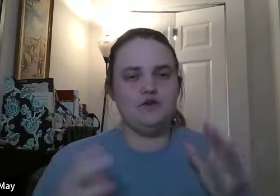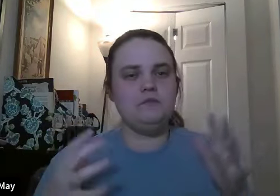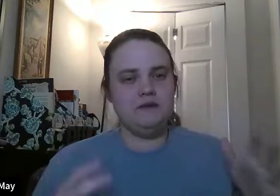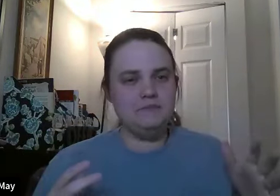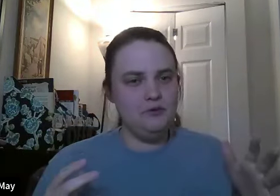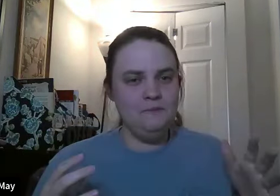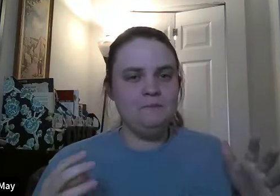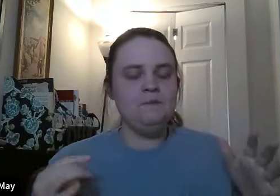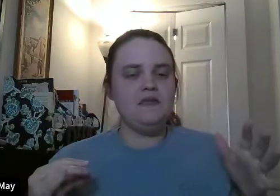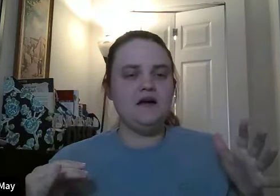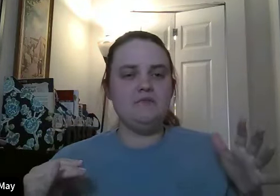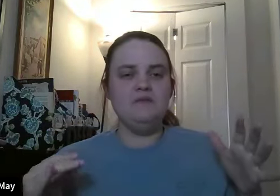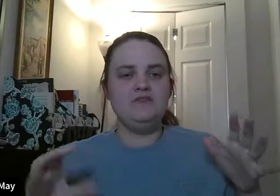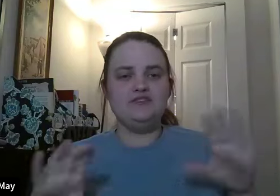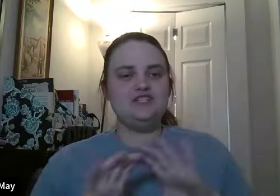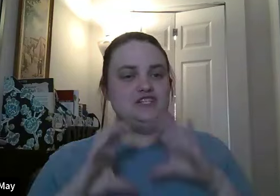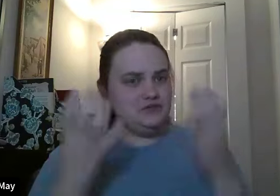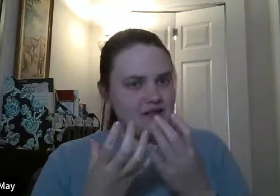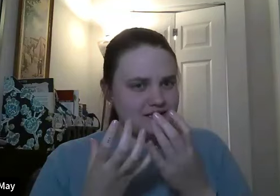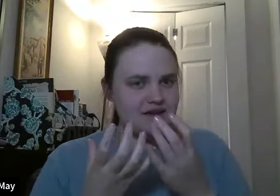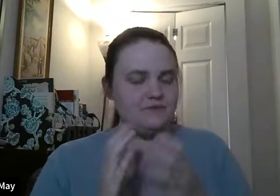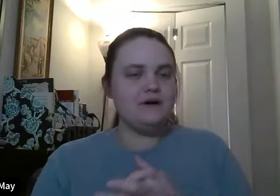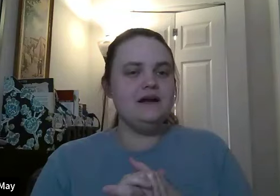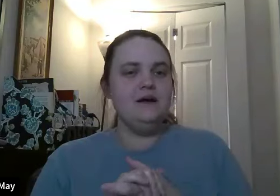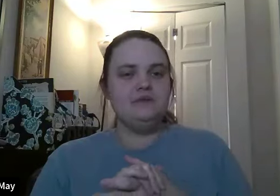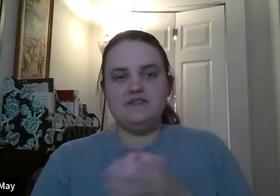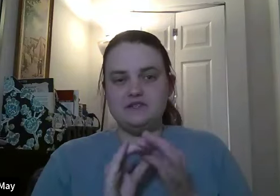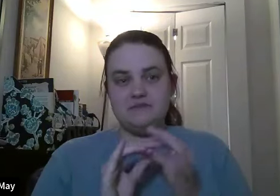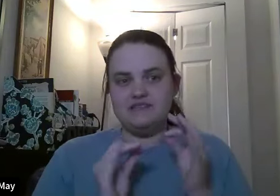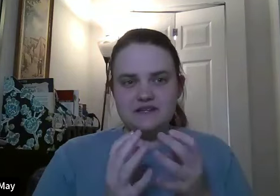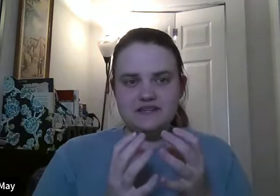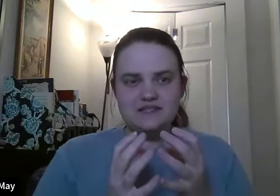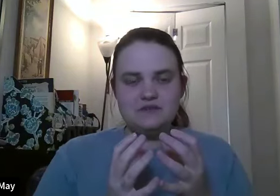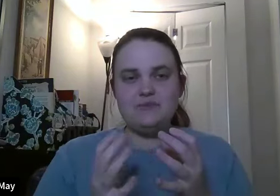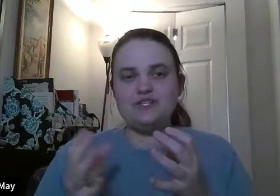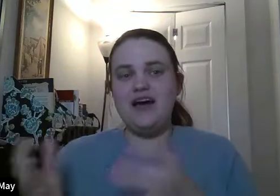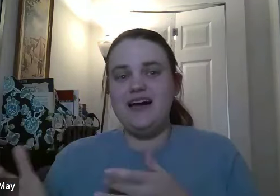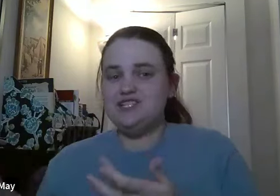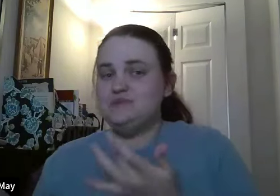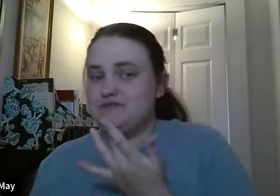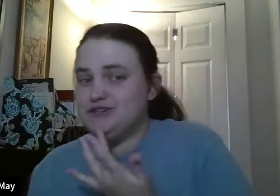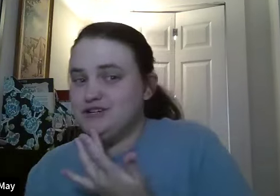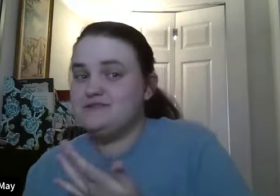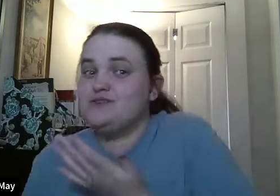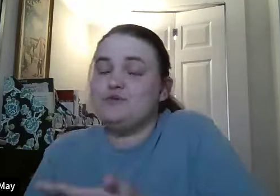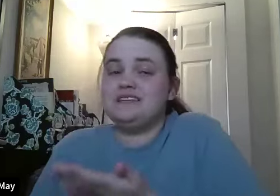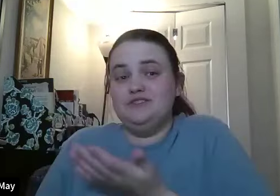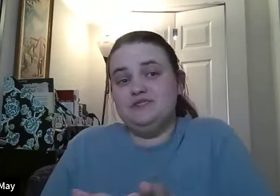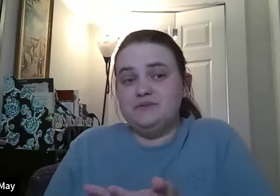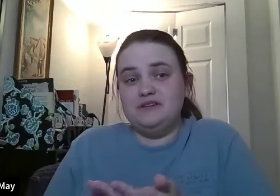group of people. There's just a generalized sign for it, but then there are specified signs with it, which I actually prefer to use. Those are ones I do typically use.